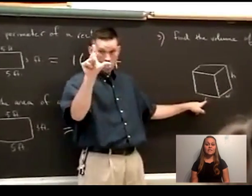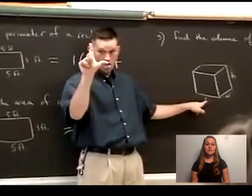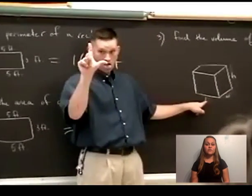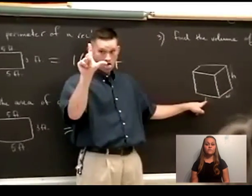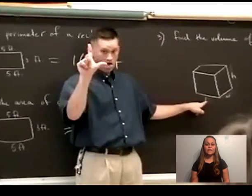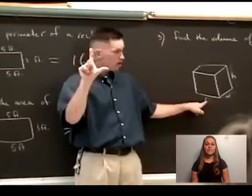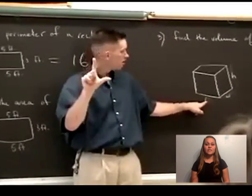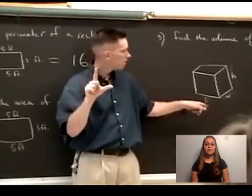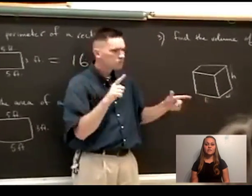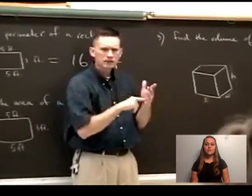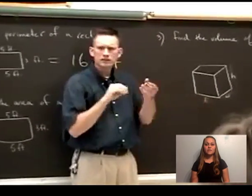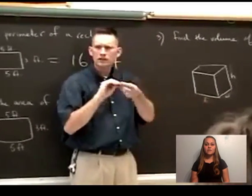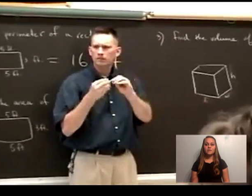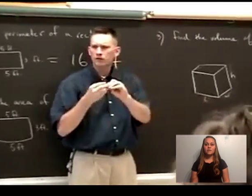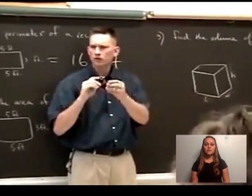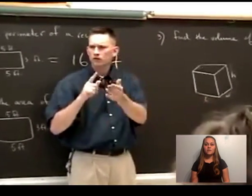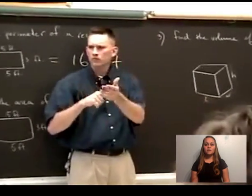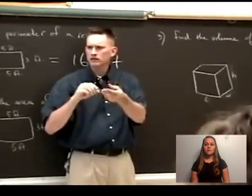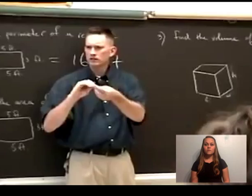length, and you have width.